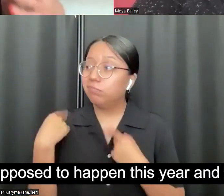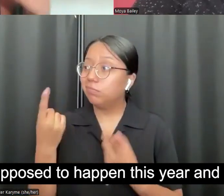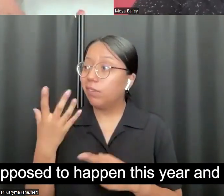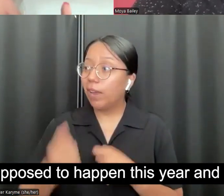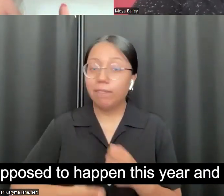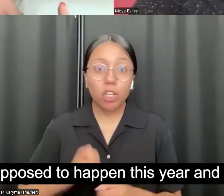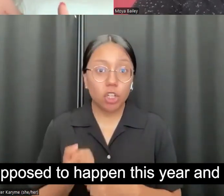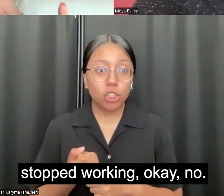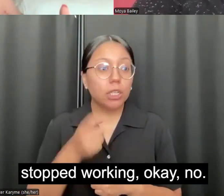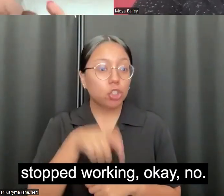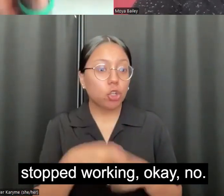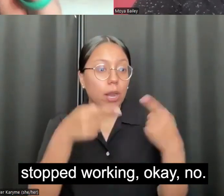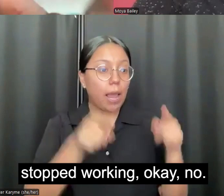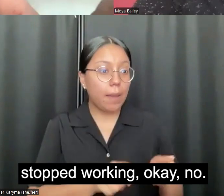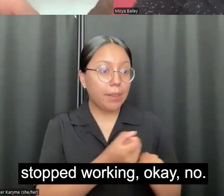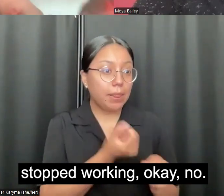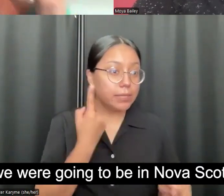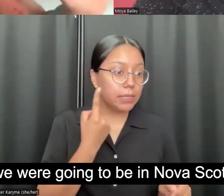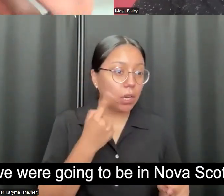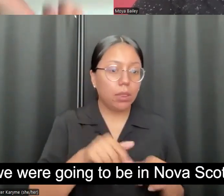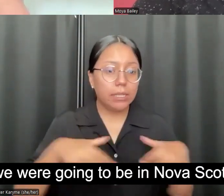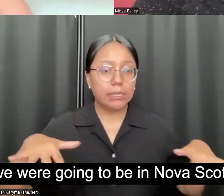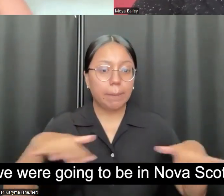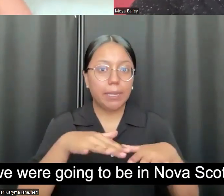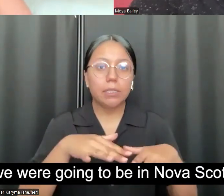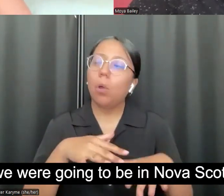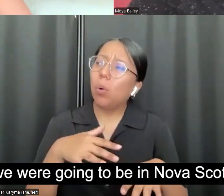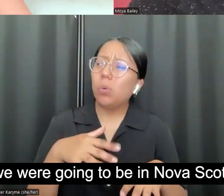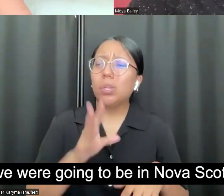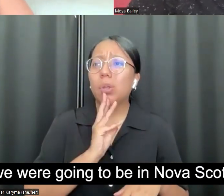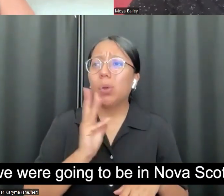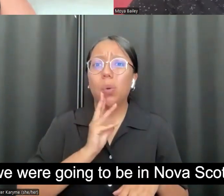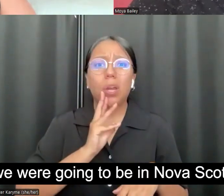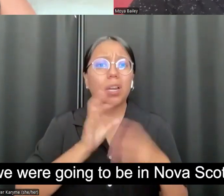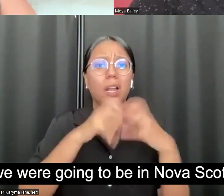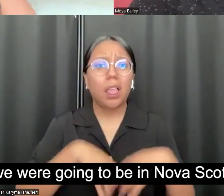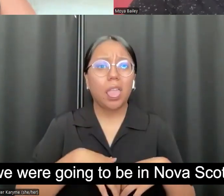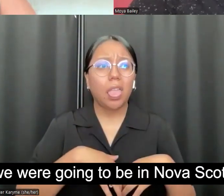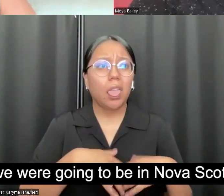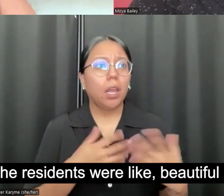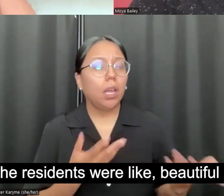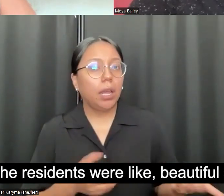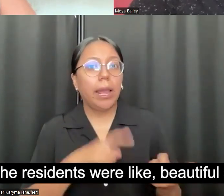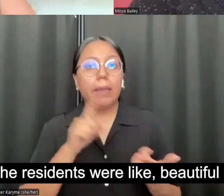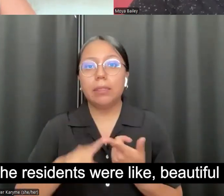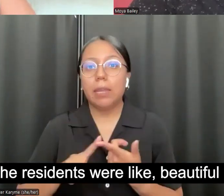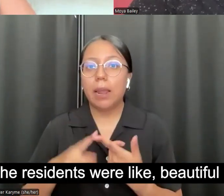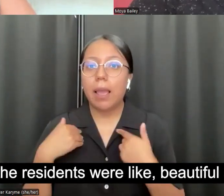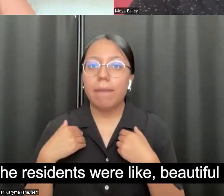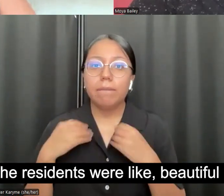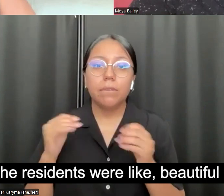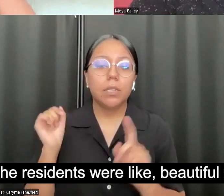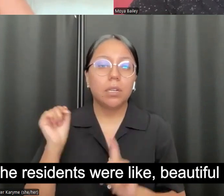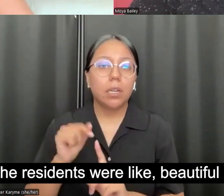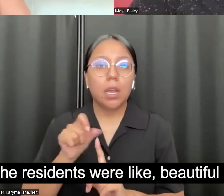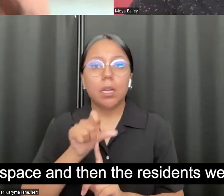like, the water stopped working. And I was like, okay, you're no. And then we were going to be in Nova Scotia this year. And then the